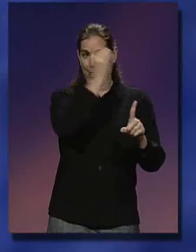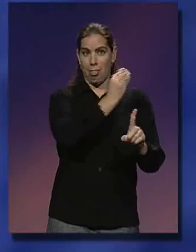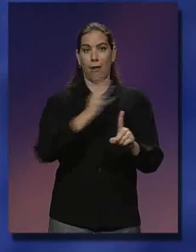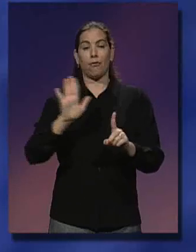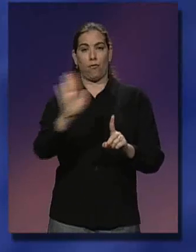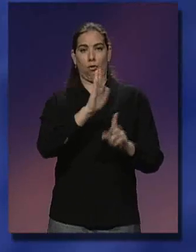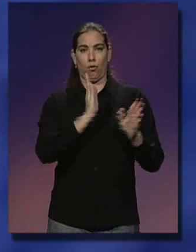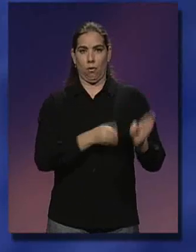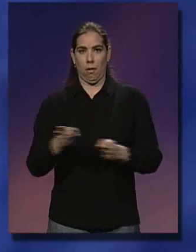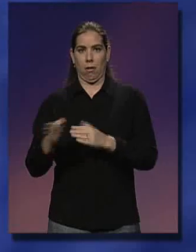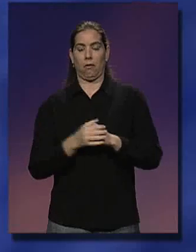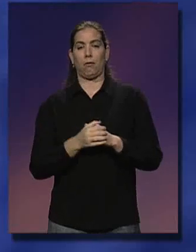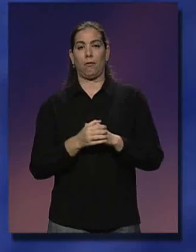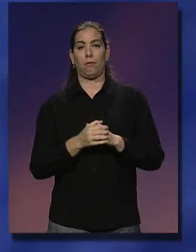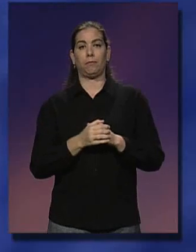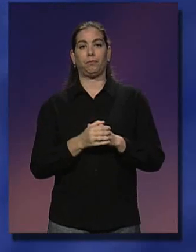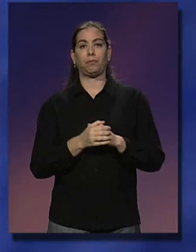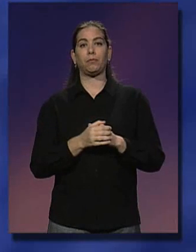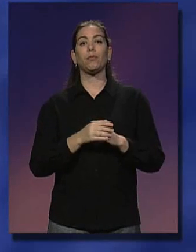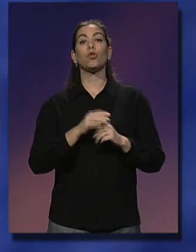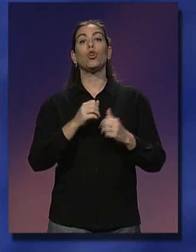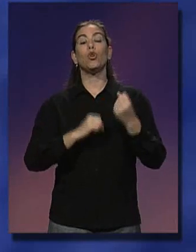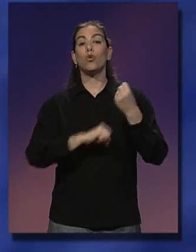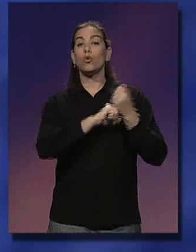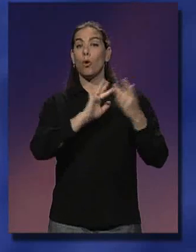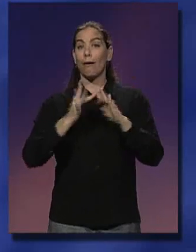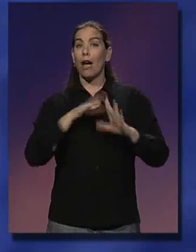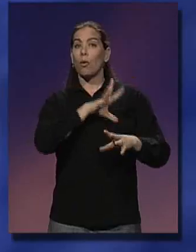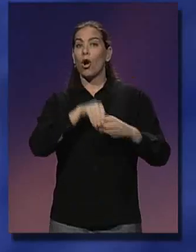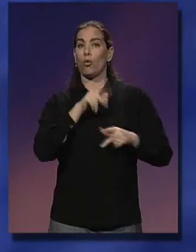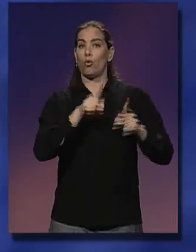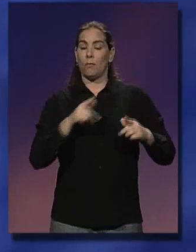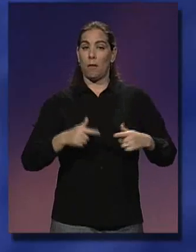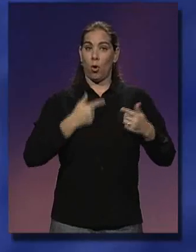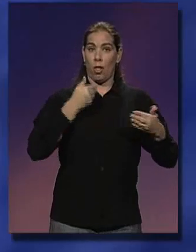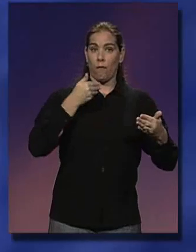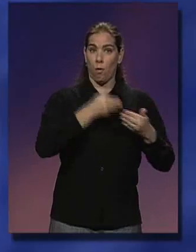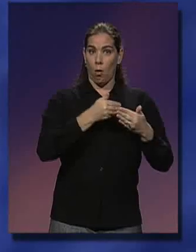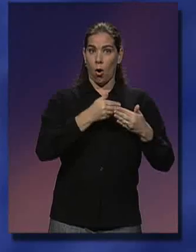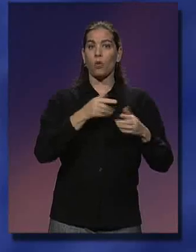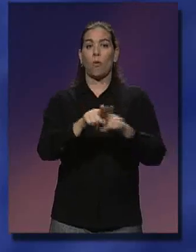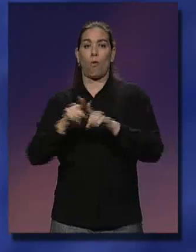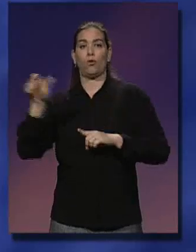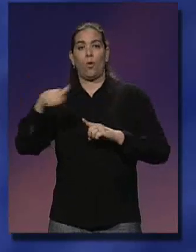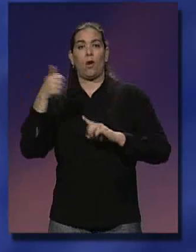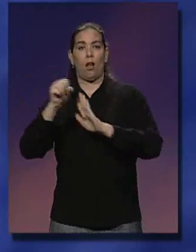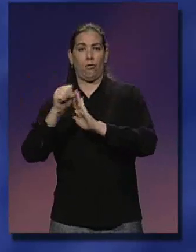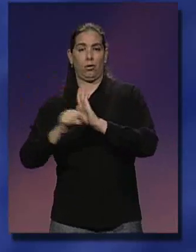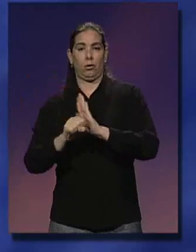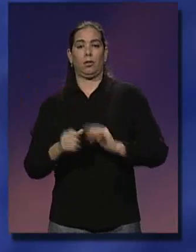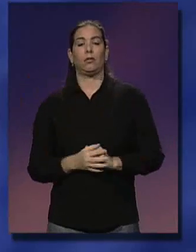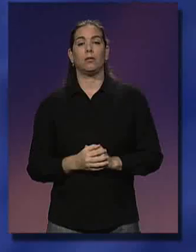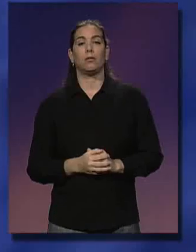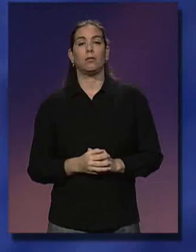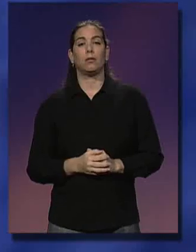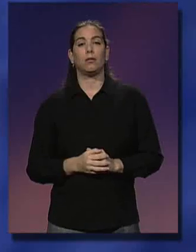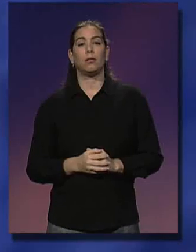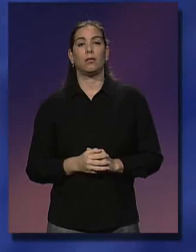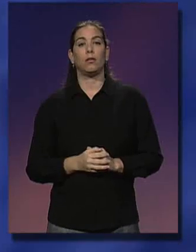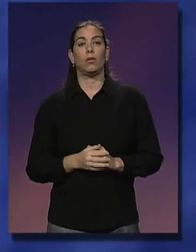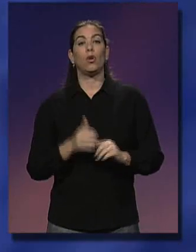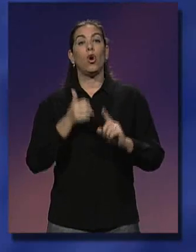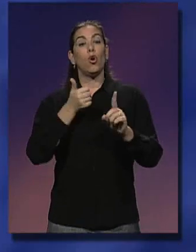people both in and out of your immediate neighborhood or community, such as a relative in another state. If you